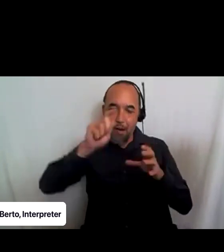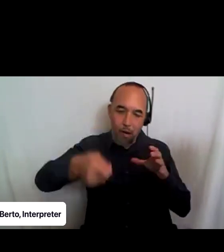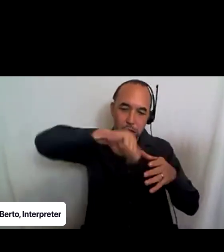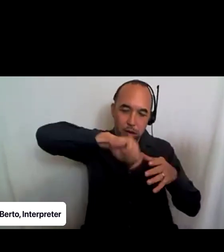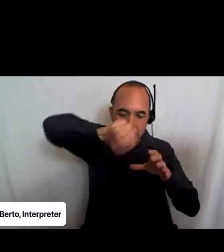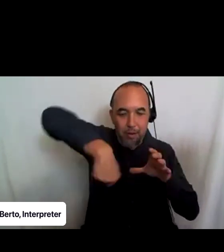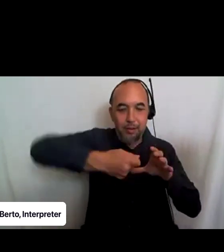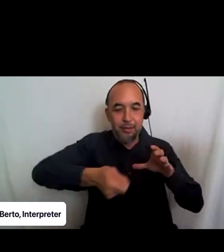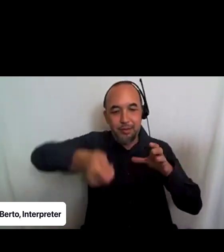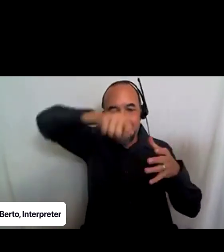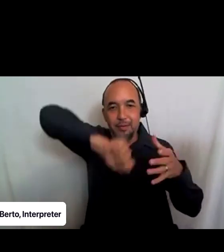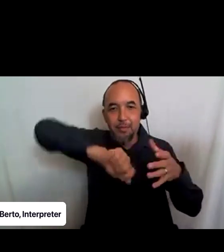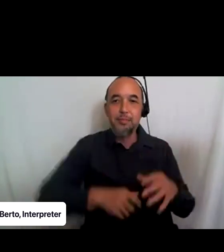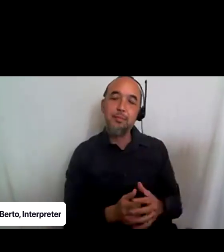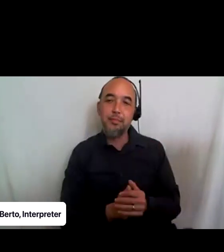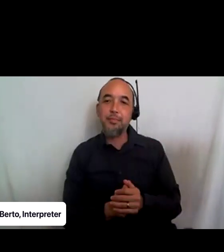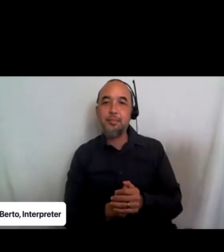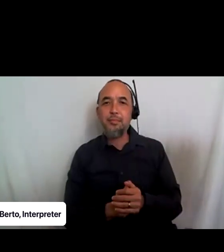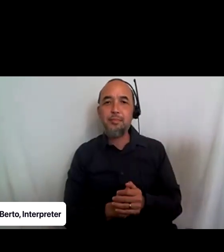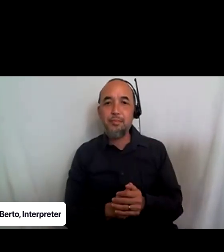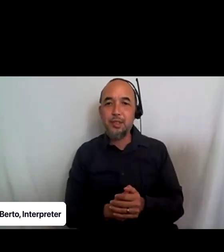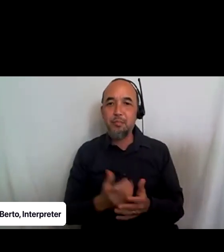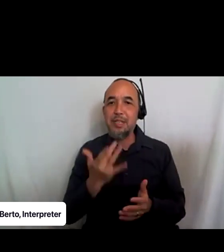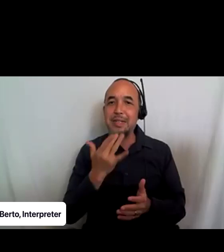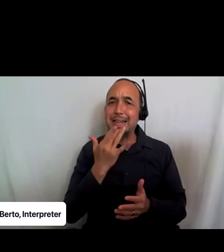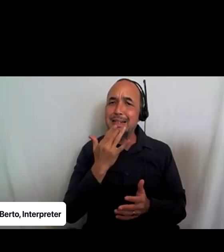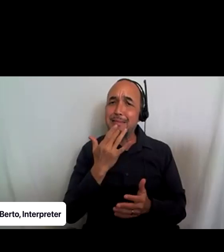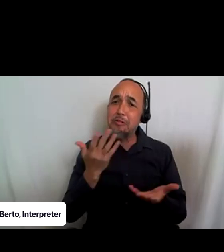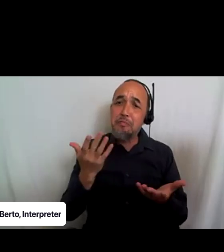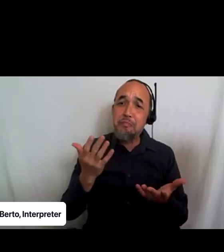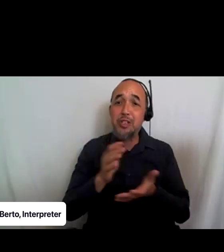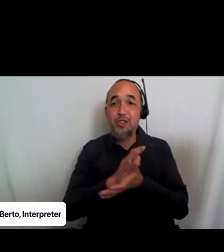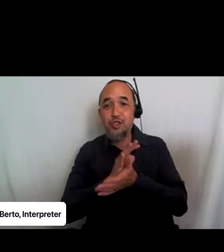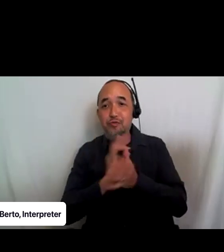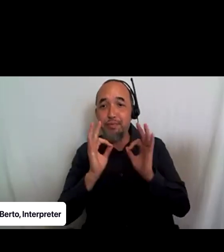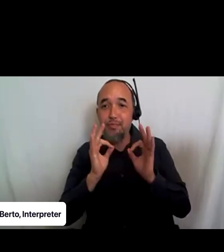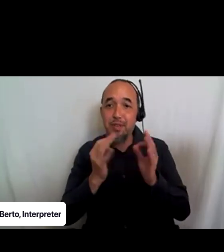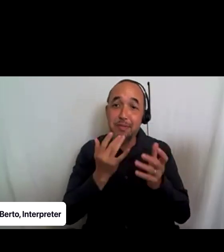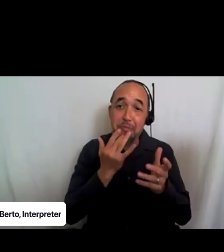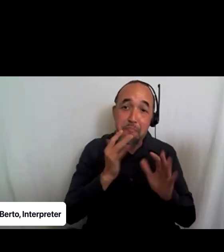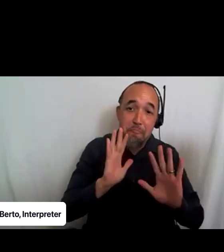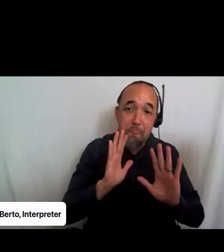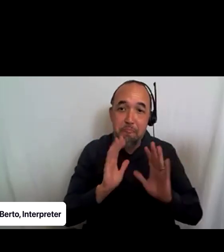and cheesy. Give it a taste so you know what you're dealing with. Mm,